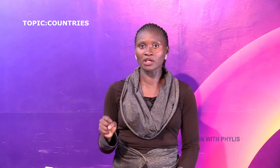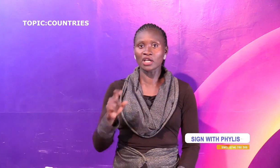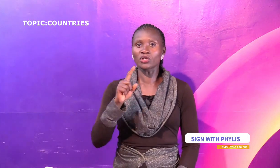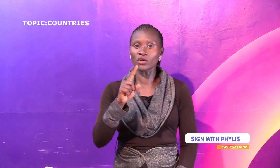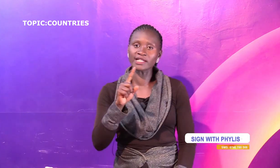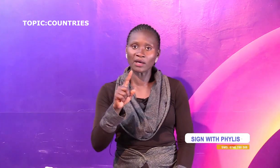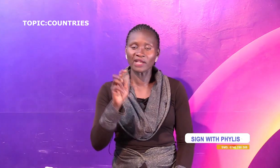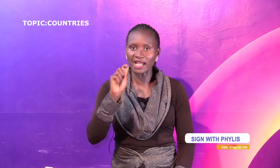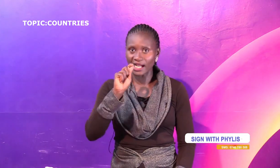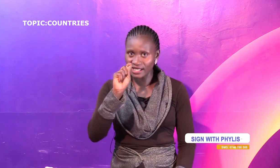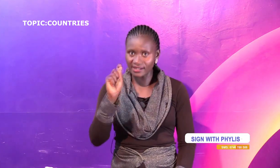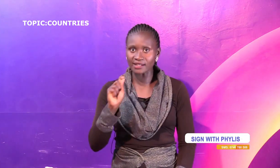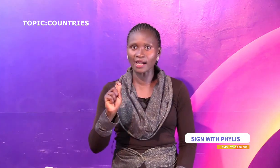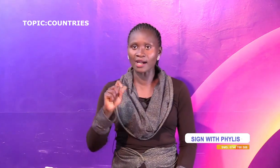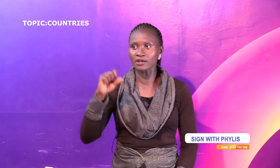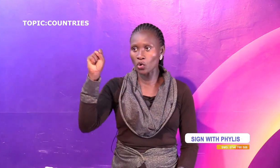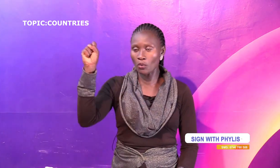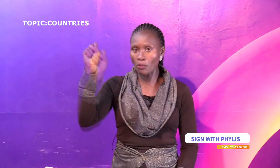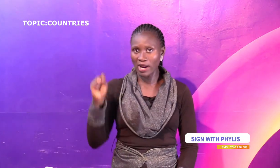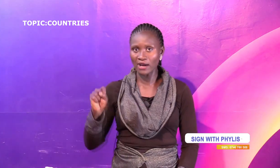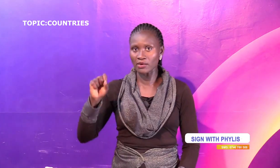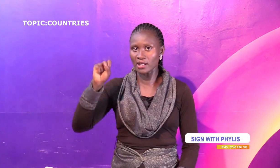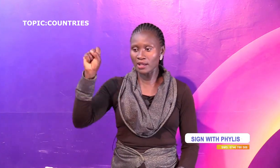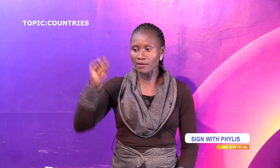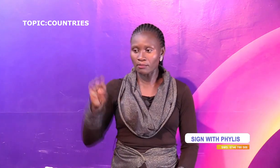Drawing something like a zigzag. So Malawi.